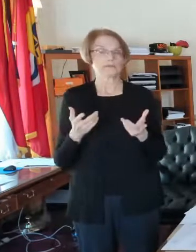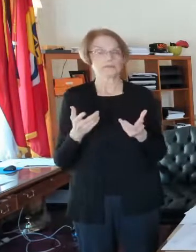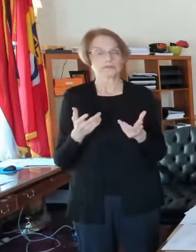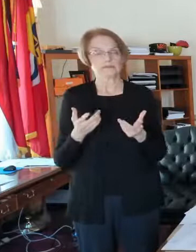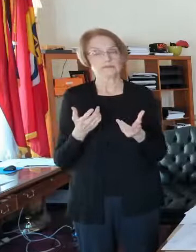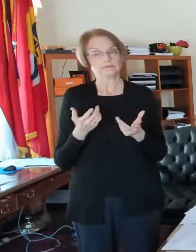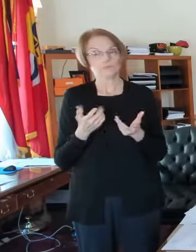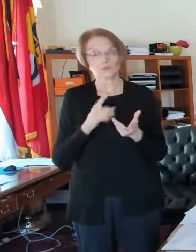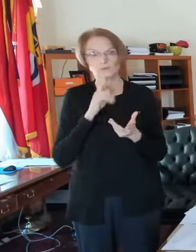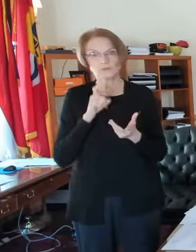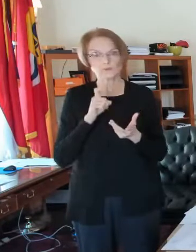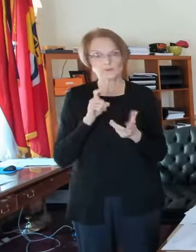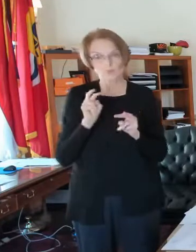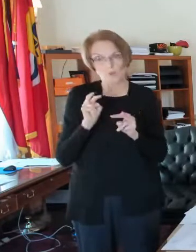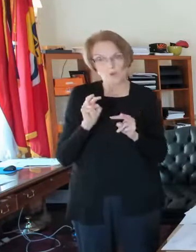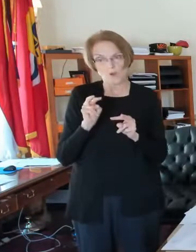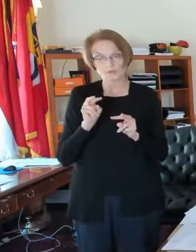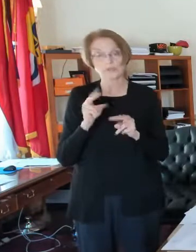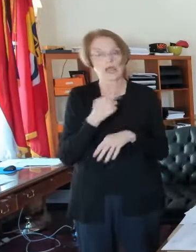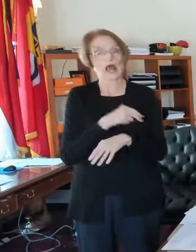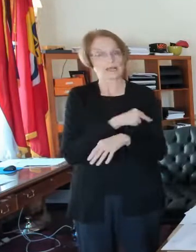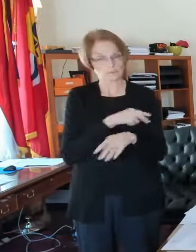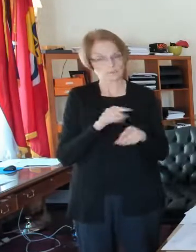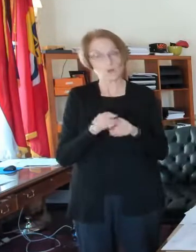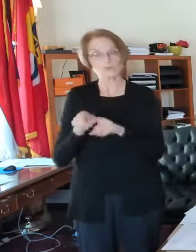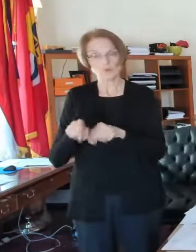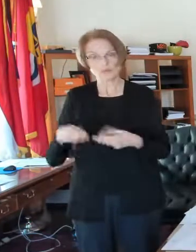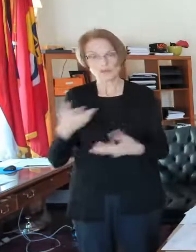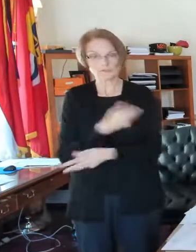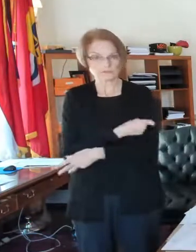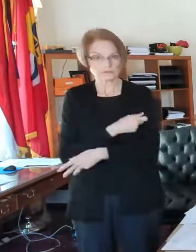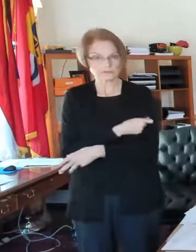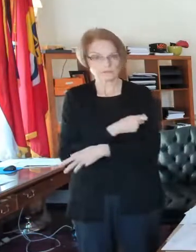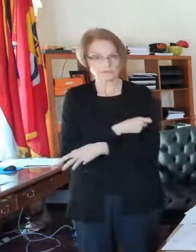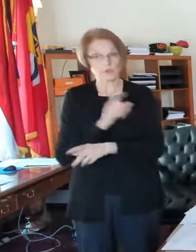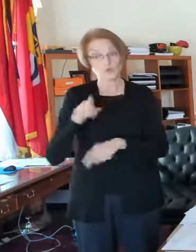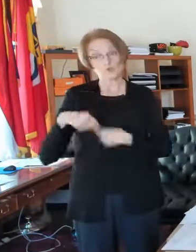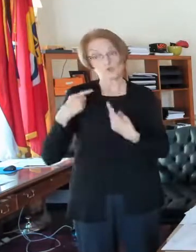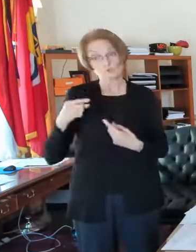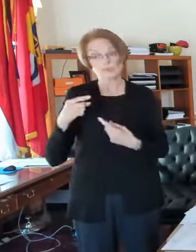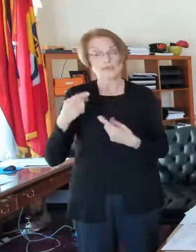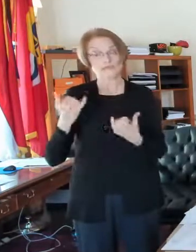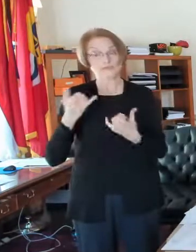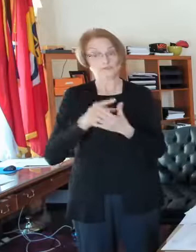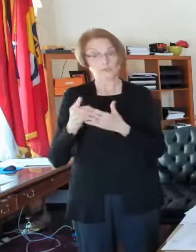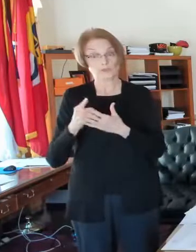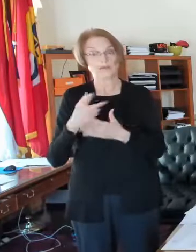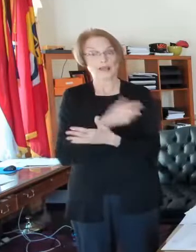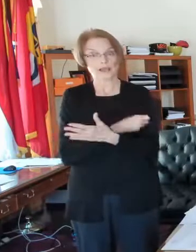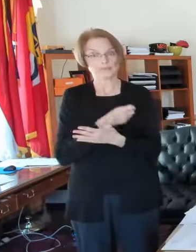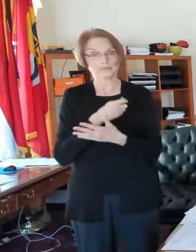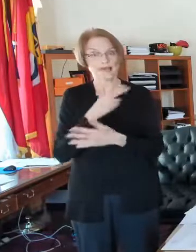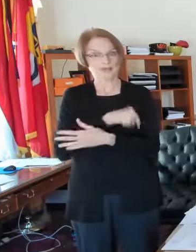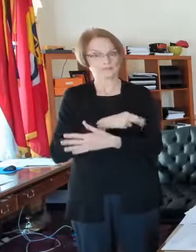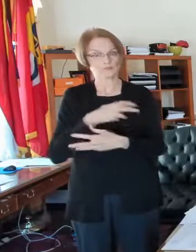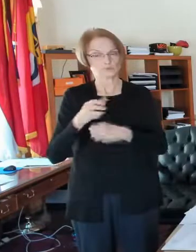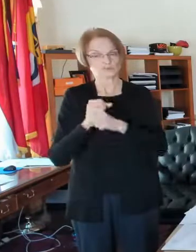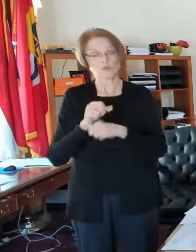to stay on. The hospitals are doing vaccinations. The hospital's got 30,000 doses this week. So